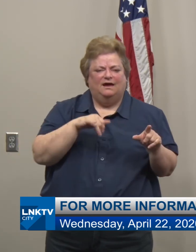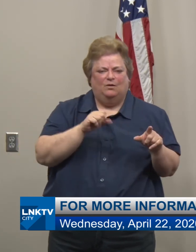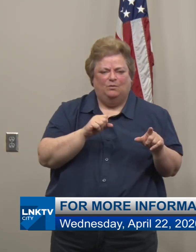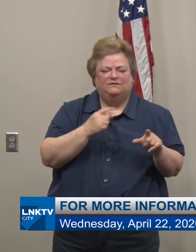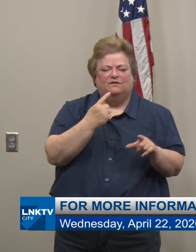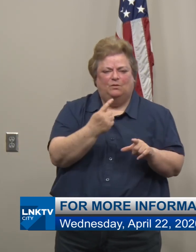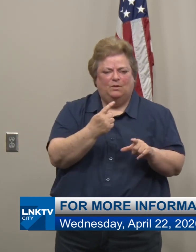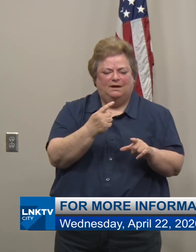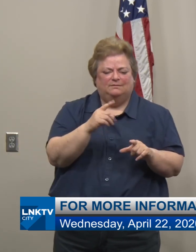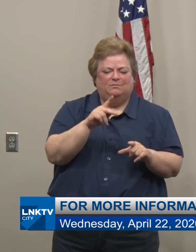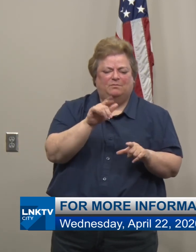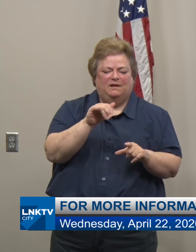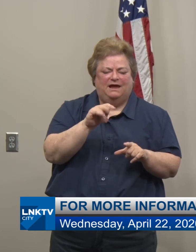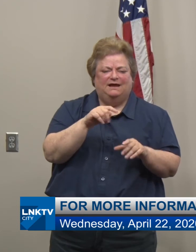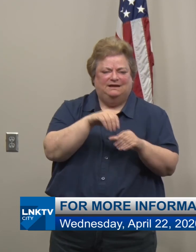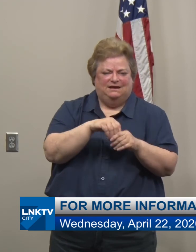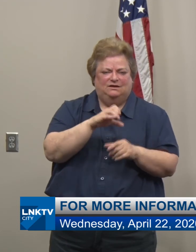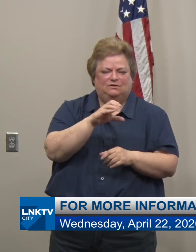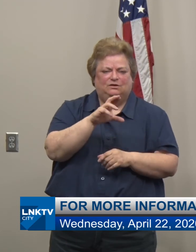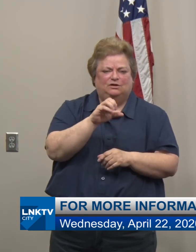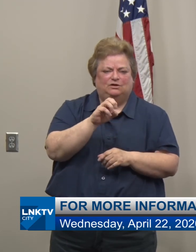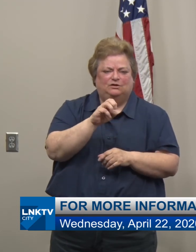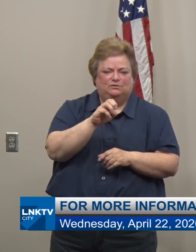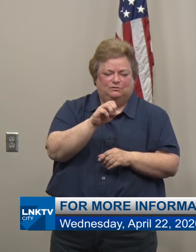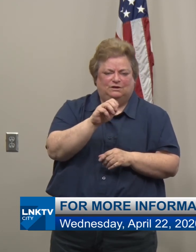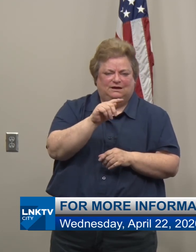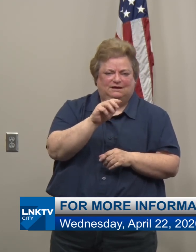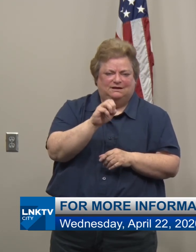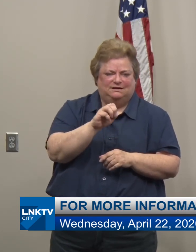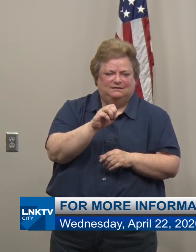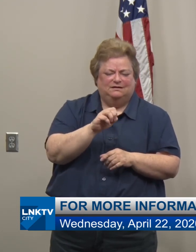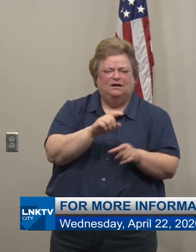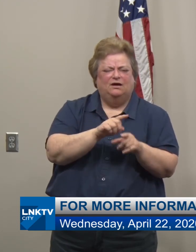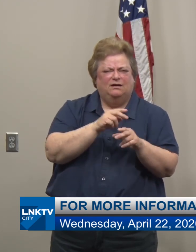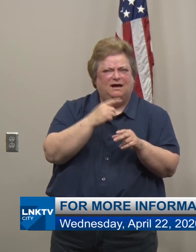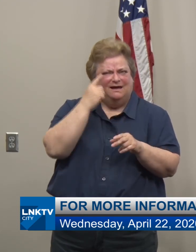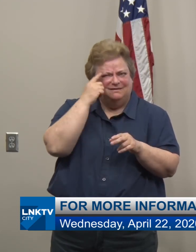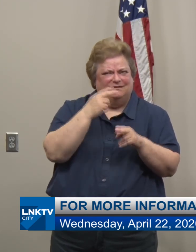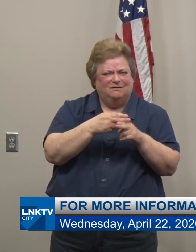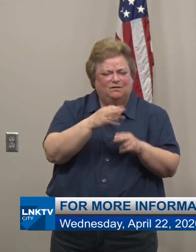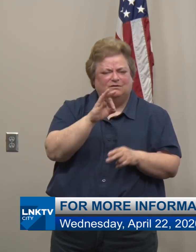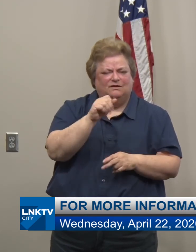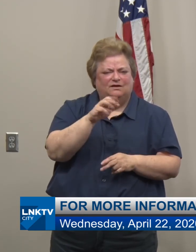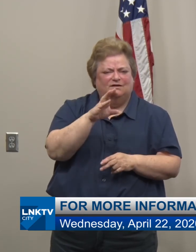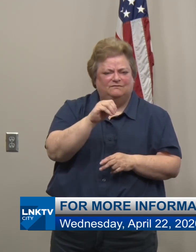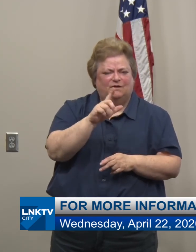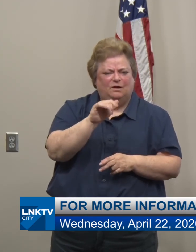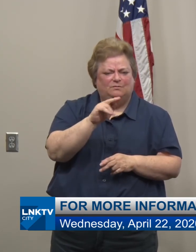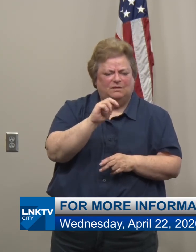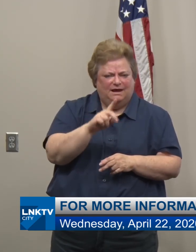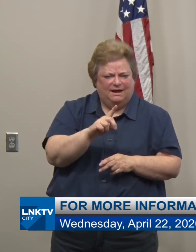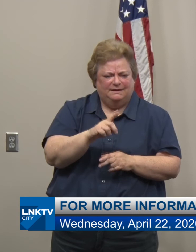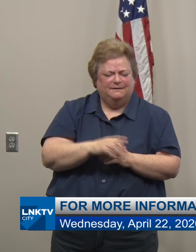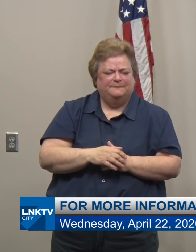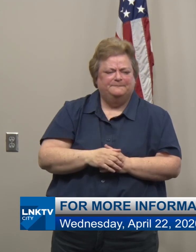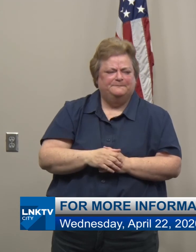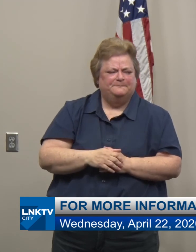in Crete. Also, I believe called farmland oftentimes.